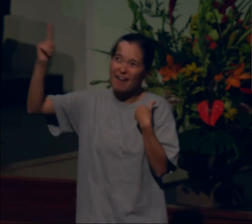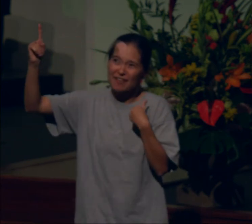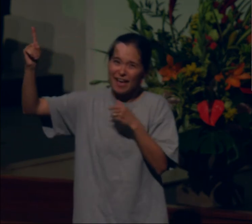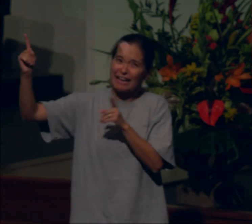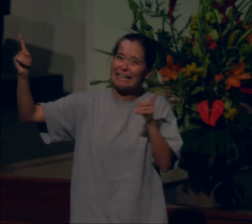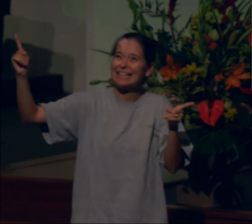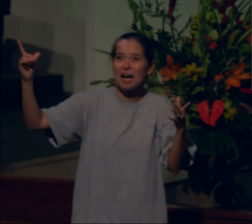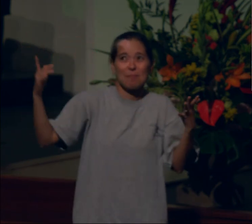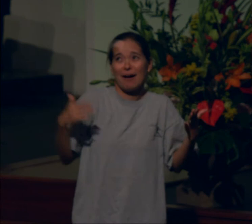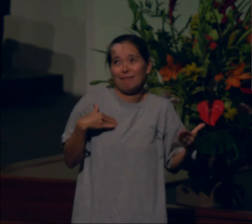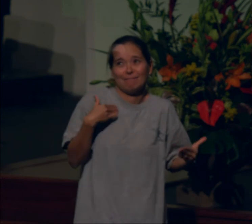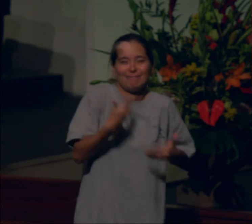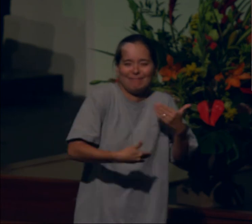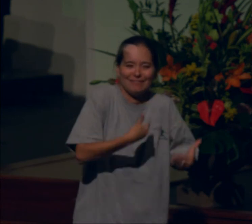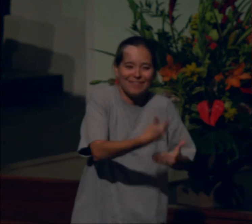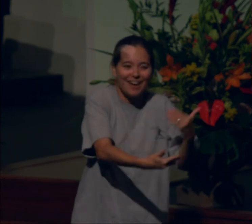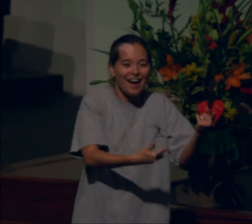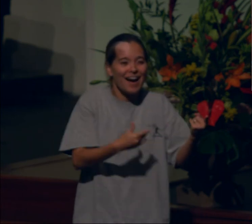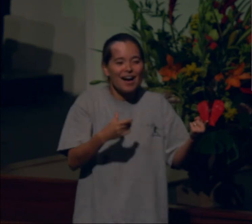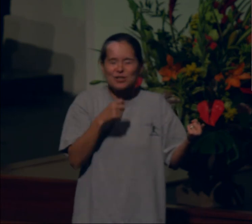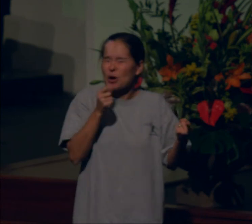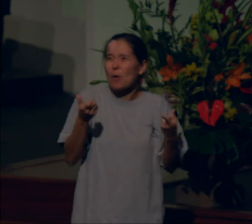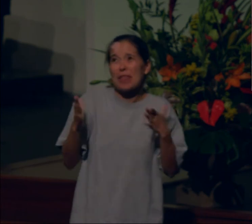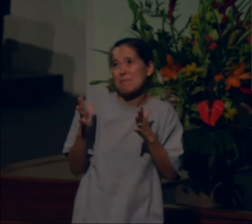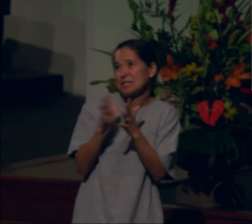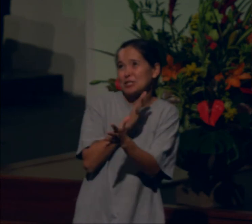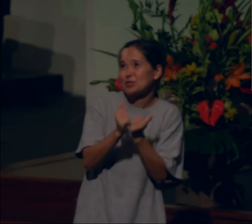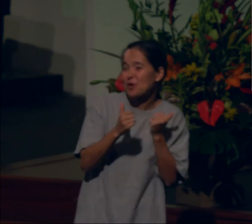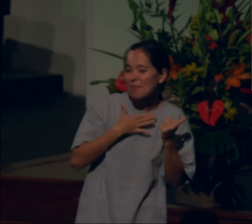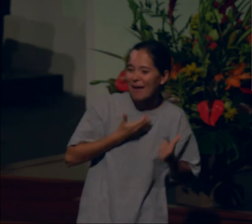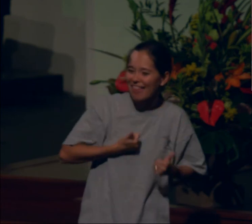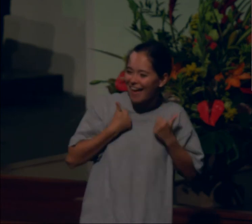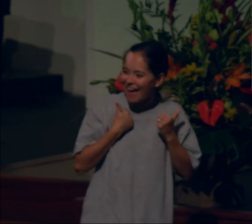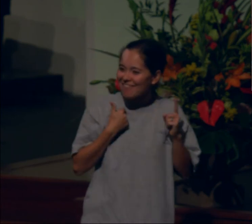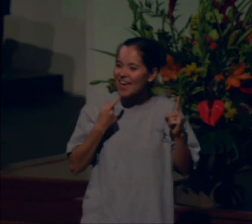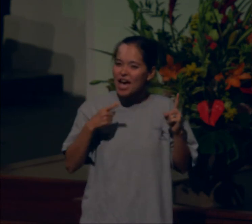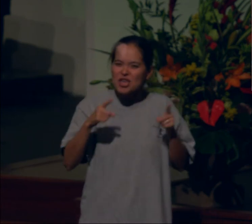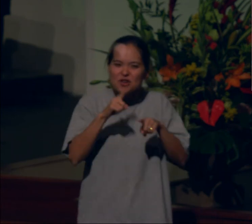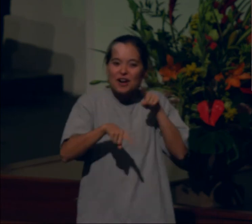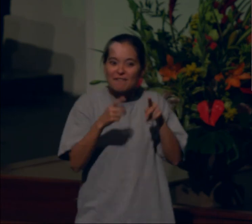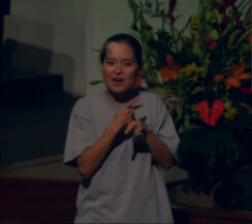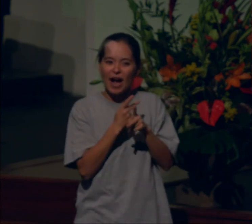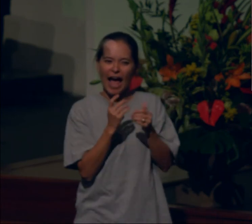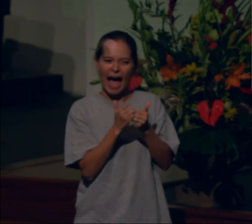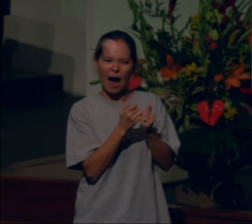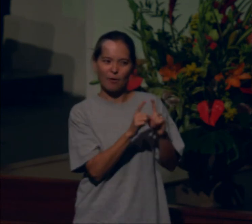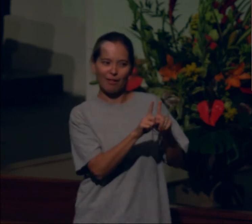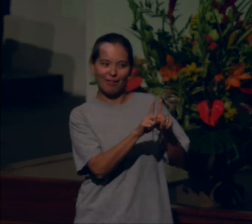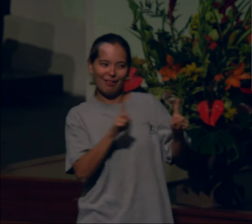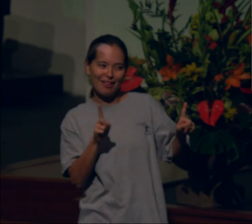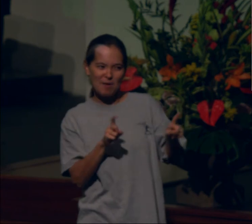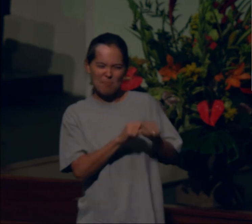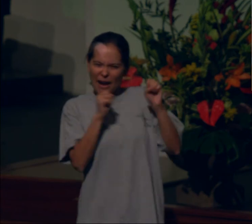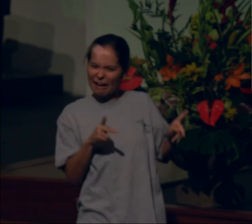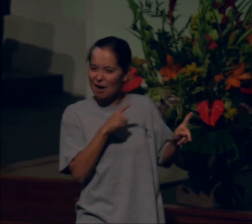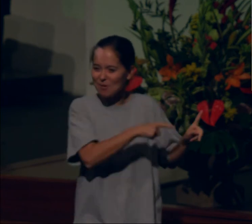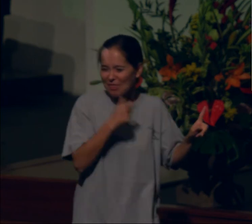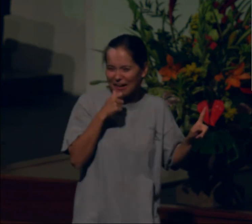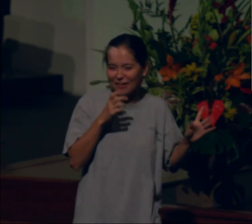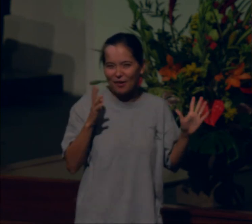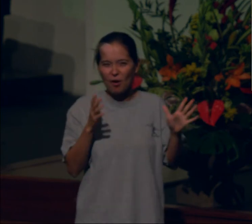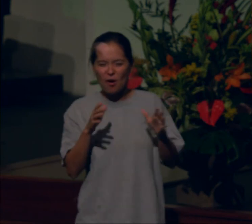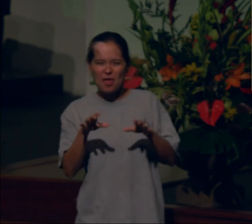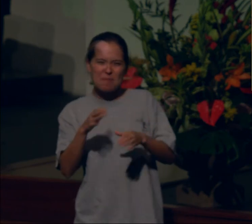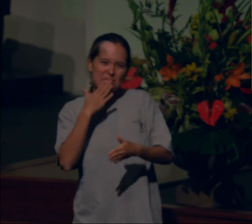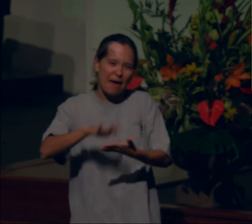that God won't let you destroy your own life because you couldn't figure out how to get an exit strategy and get out of that bad job or